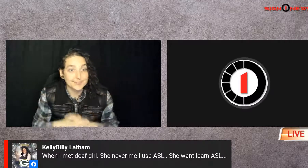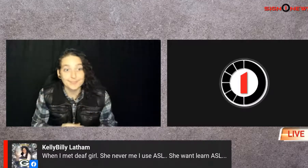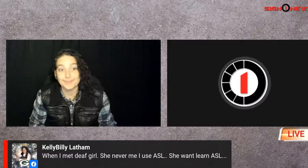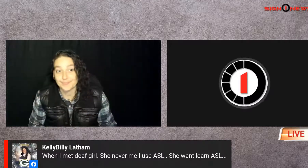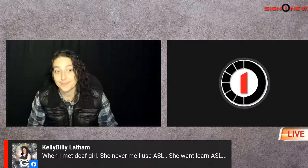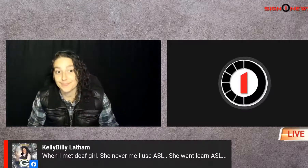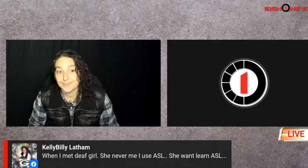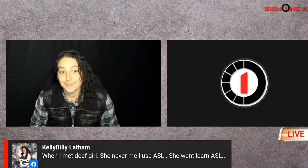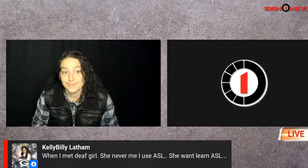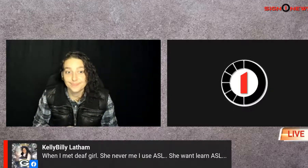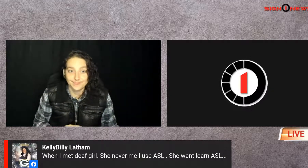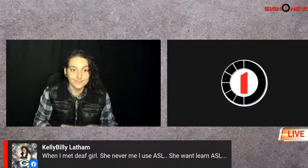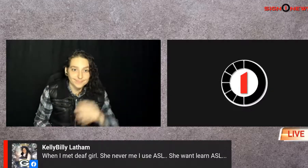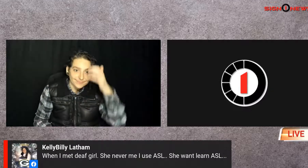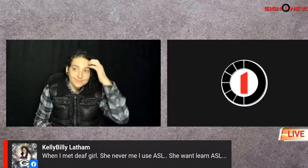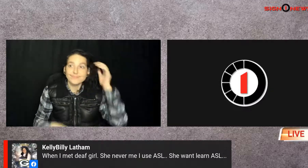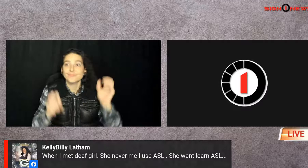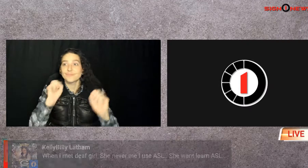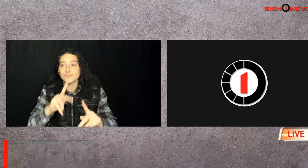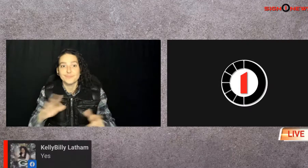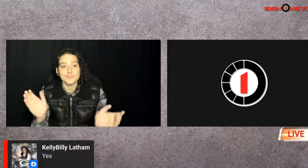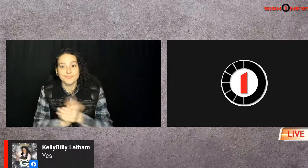Yeah, it's kind of a big umbrella word.